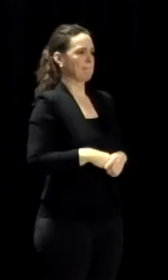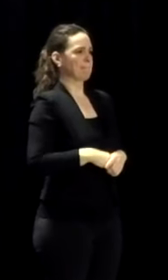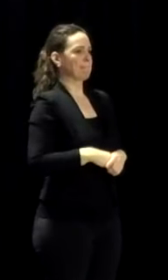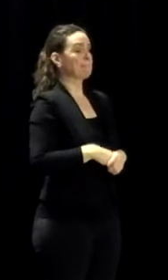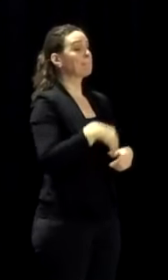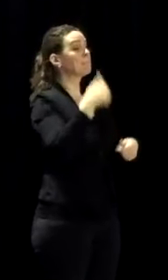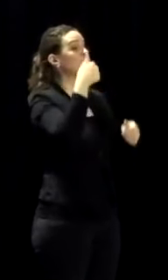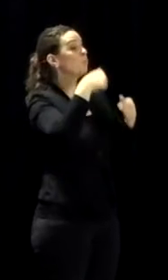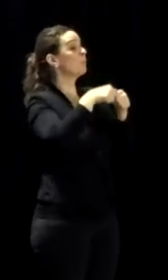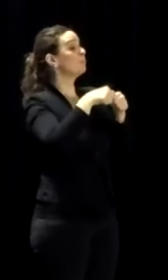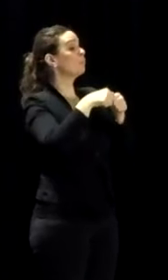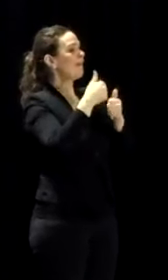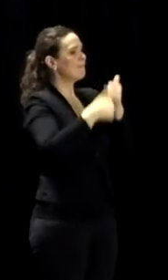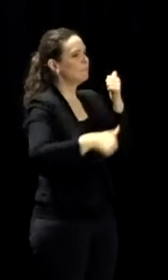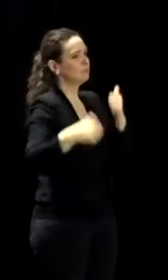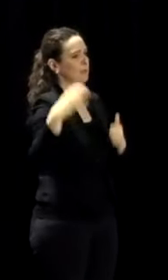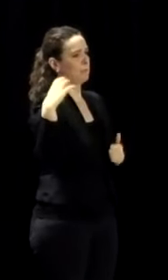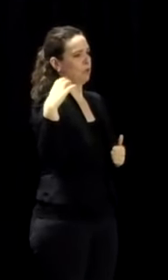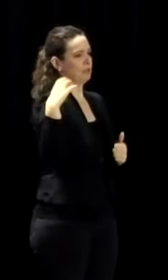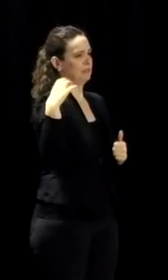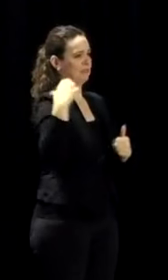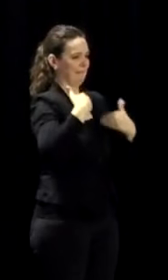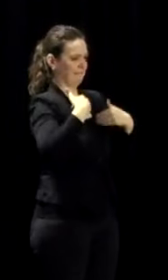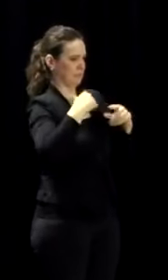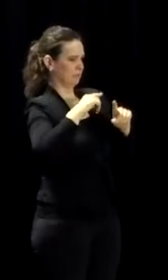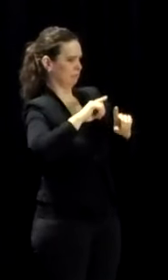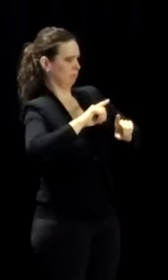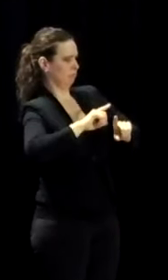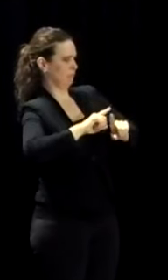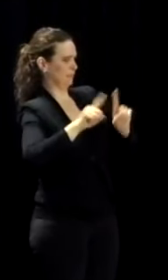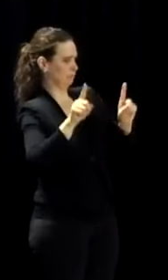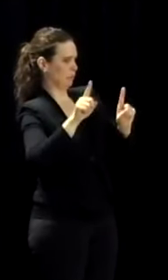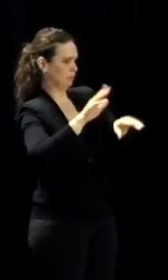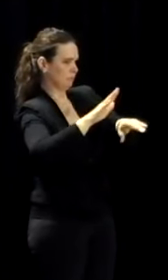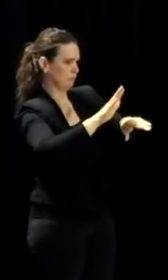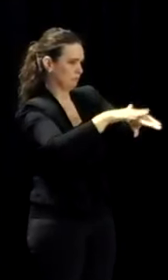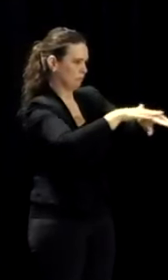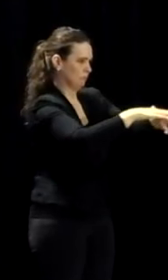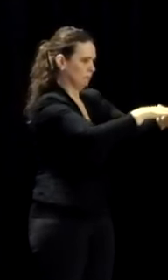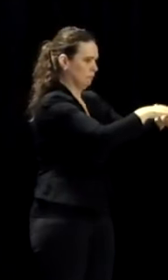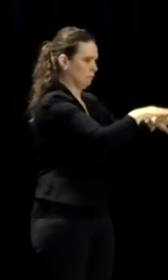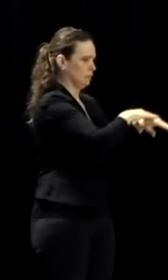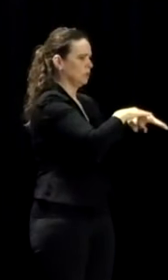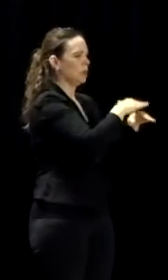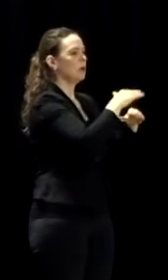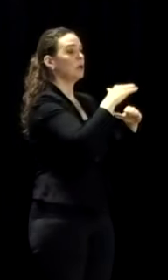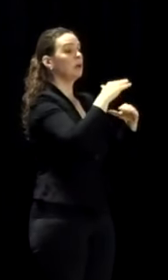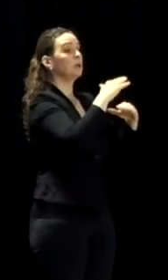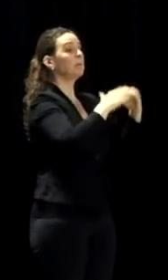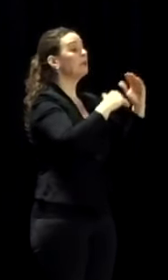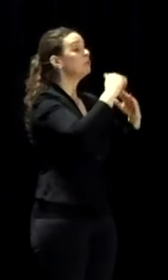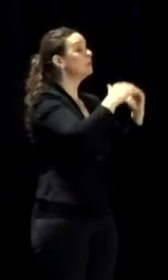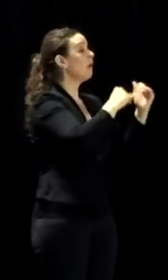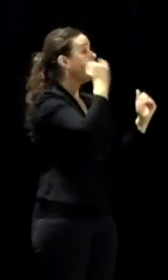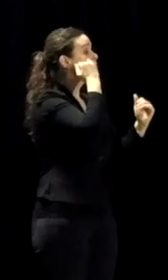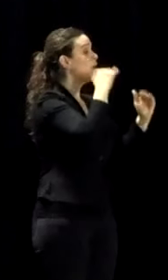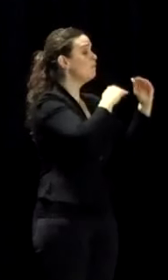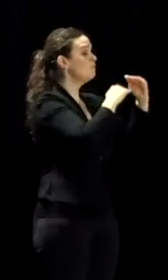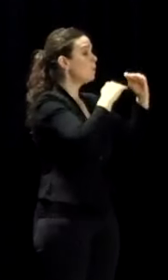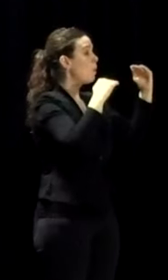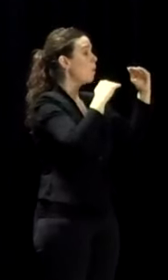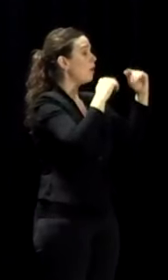to take. They may be shutting down their building. They may be bringing in cleaning. Not all of this is done at our health